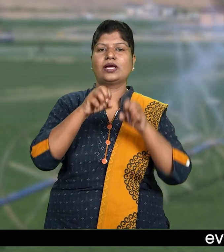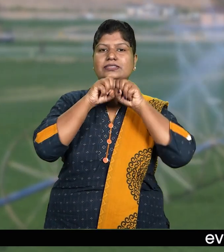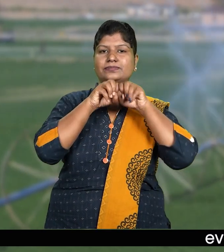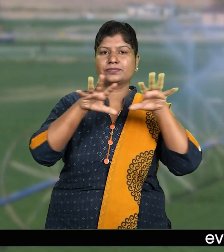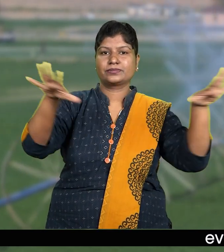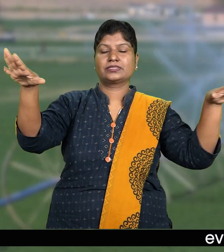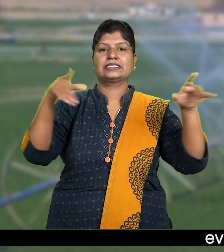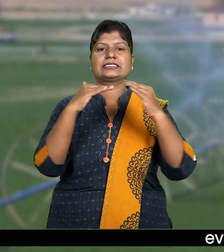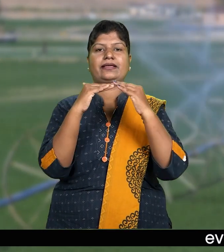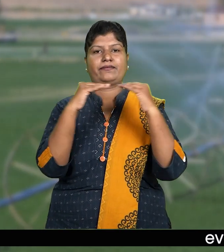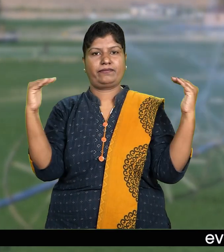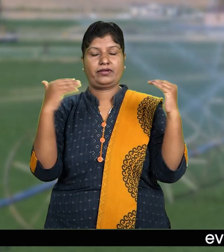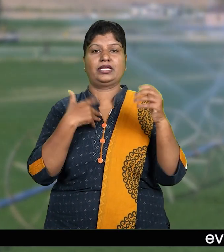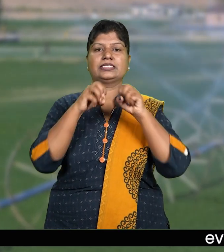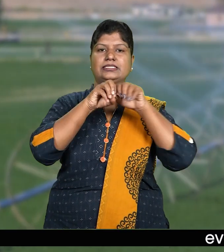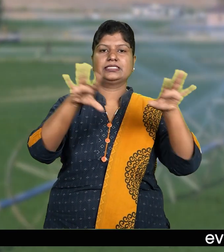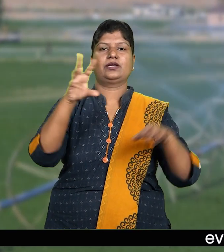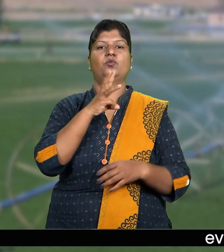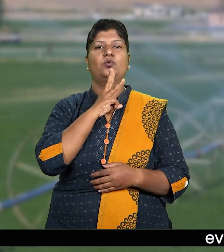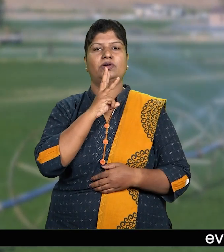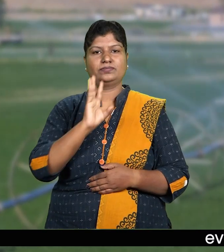even distribution of water.